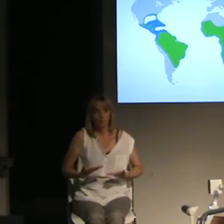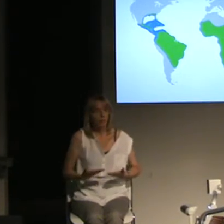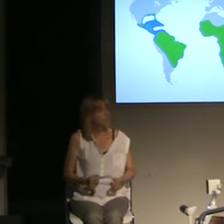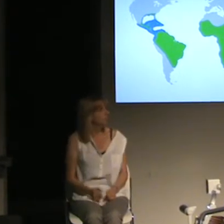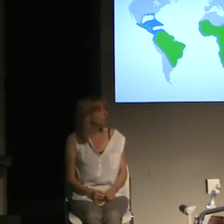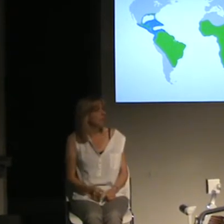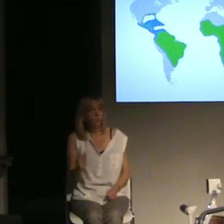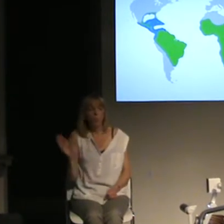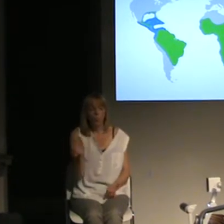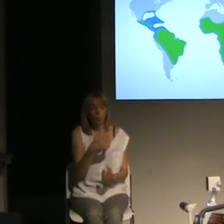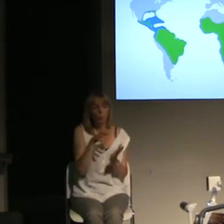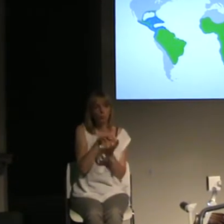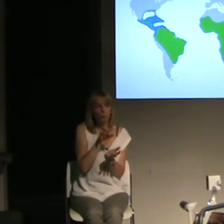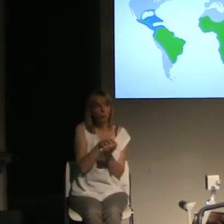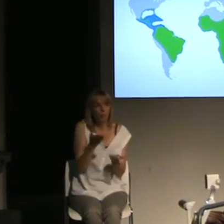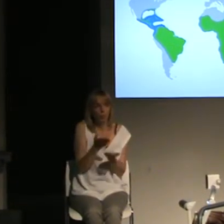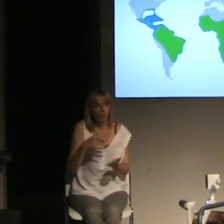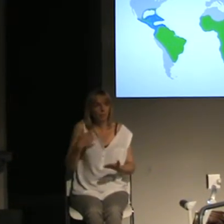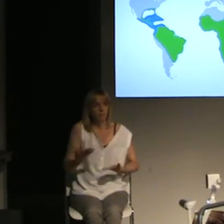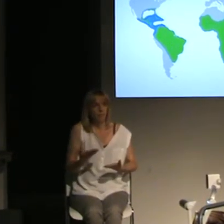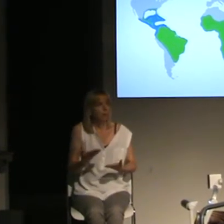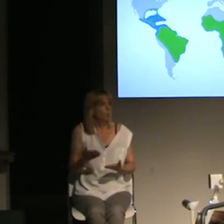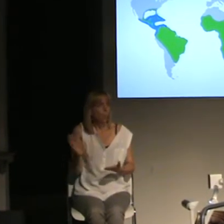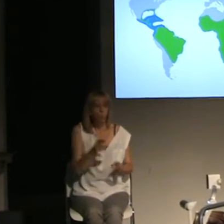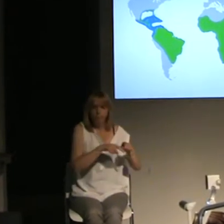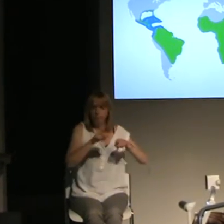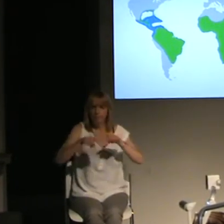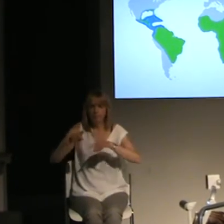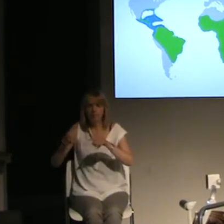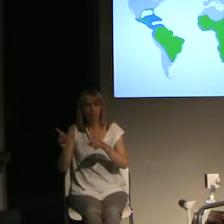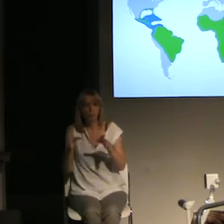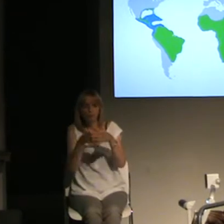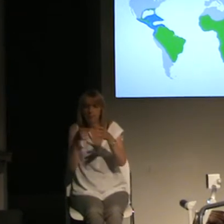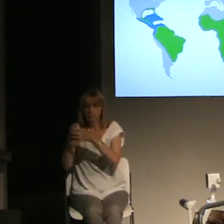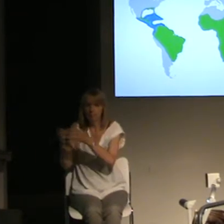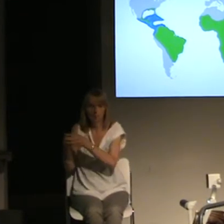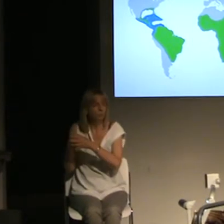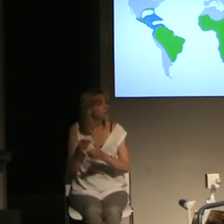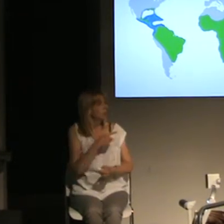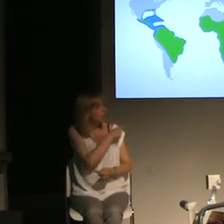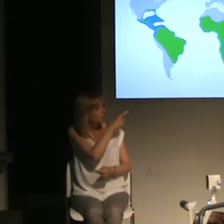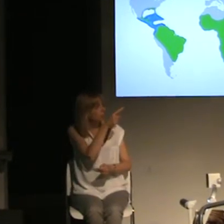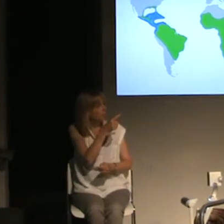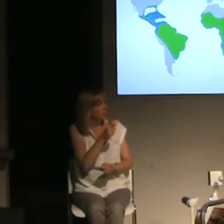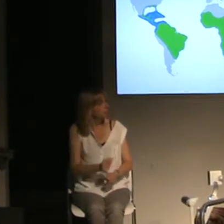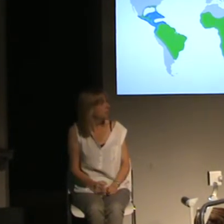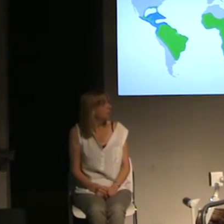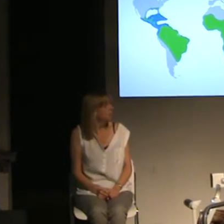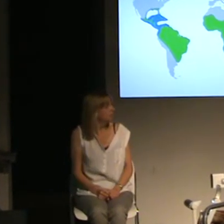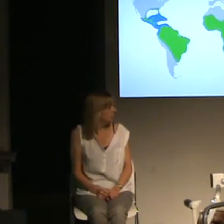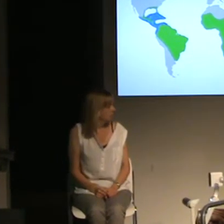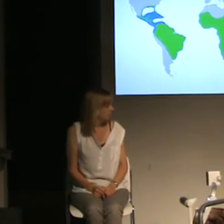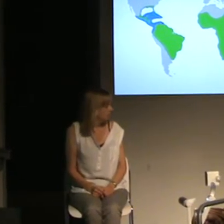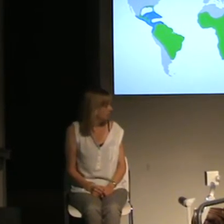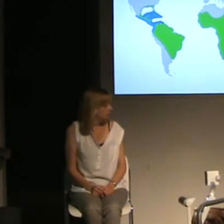shows us all of the crocs today. The crocs, alligators, caimans and gavials and false gavials. They're all there, but